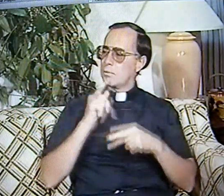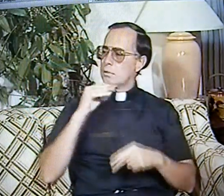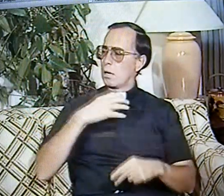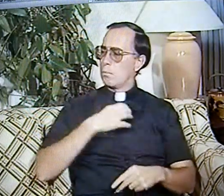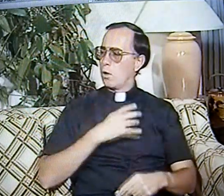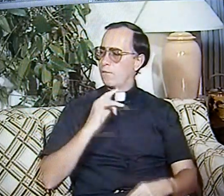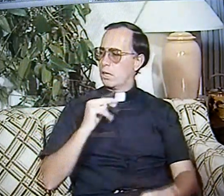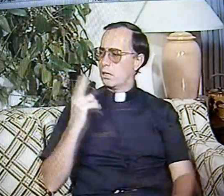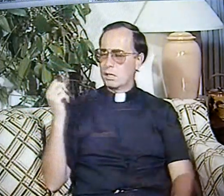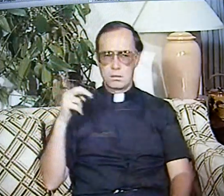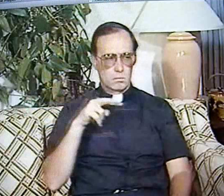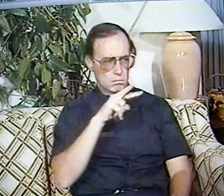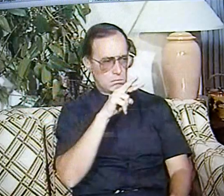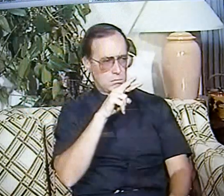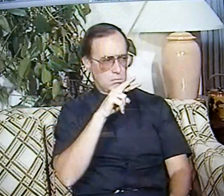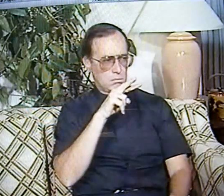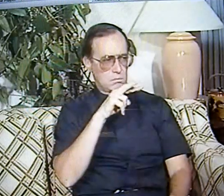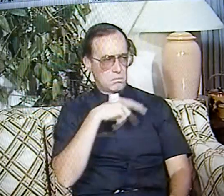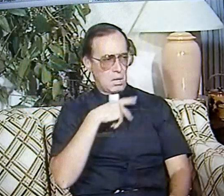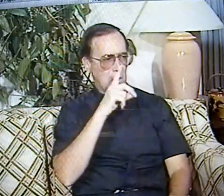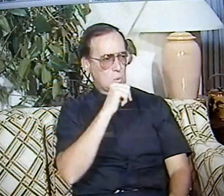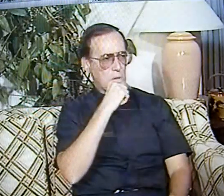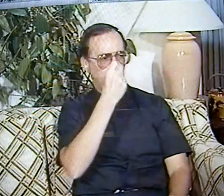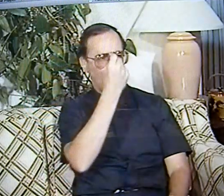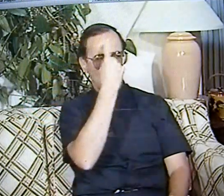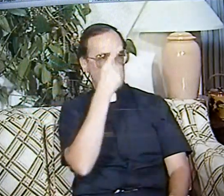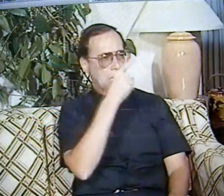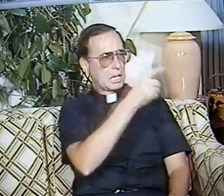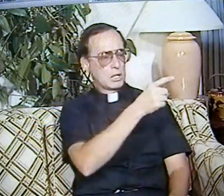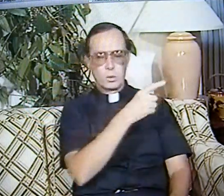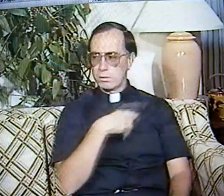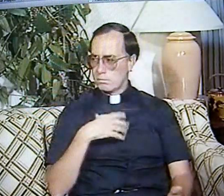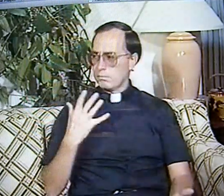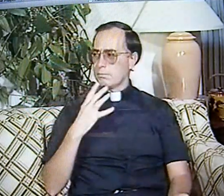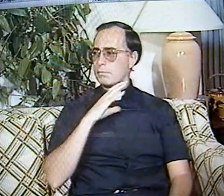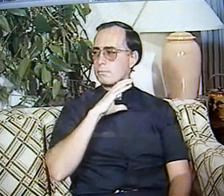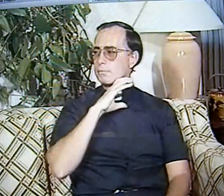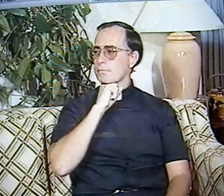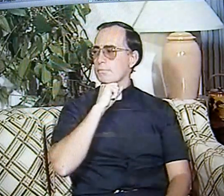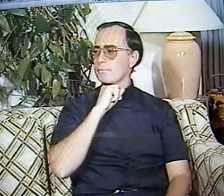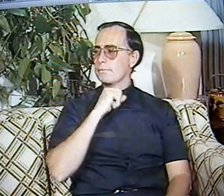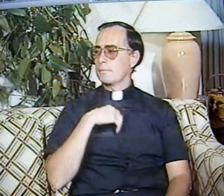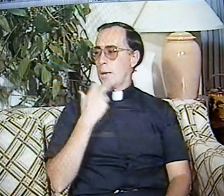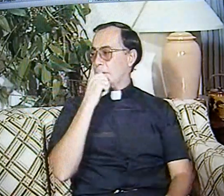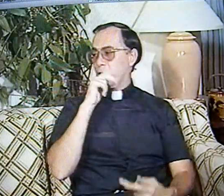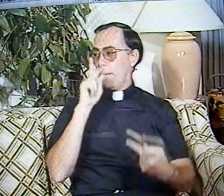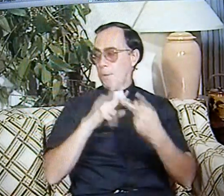asked my name, and I said, Tom, Miss Coughlin. And he said, I don't know what you're saying. And I was